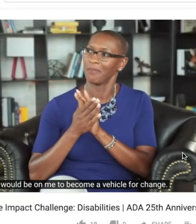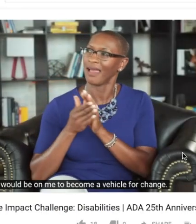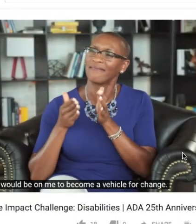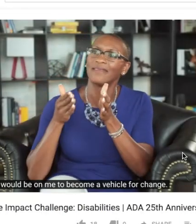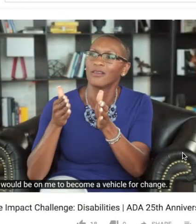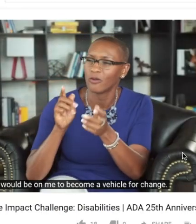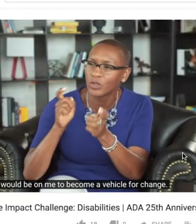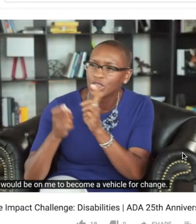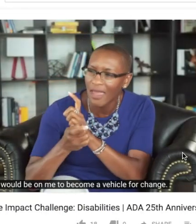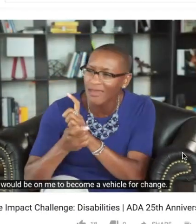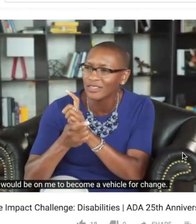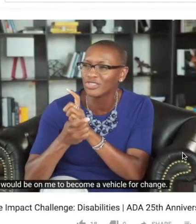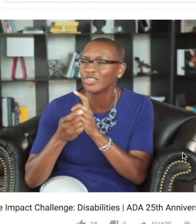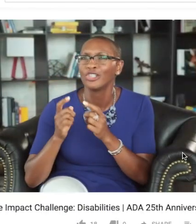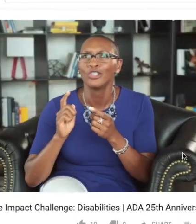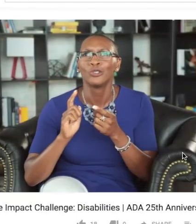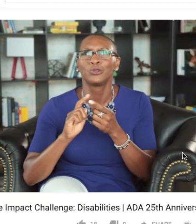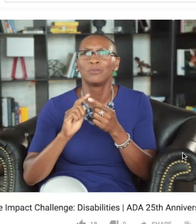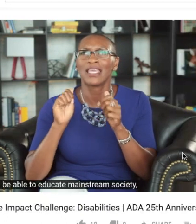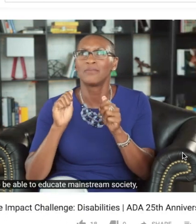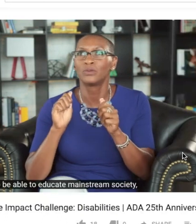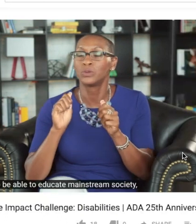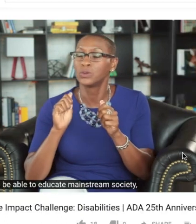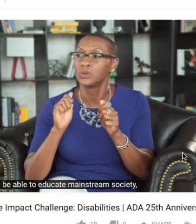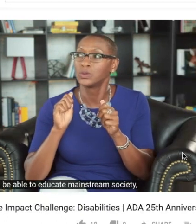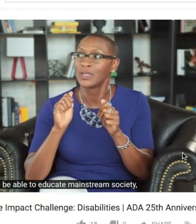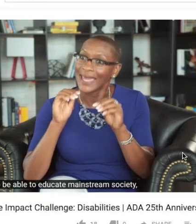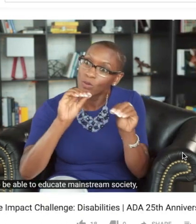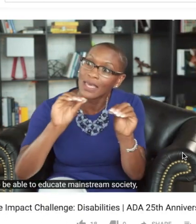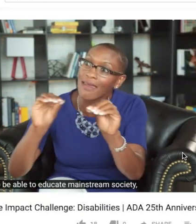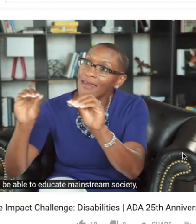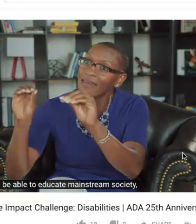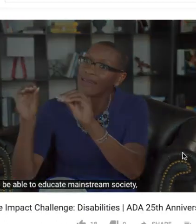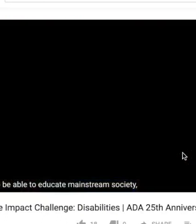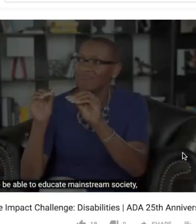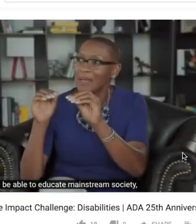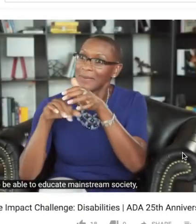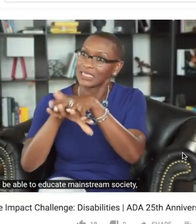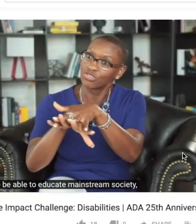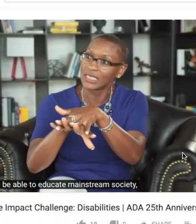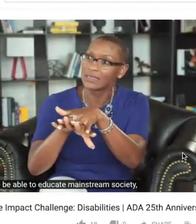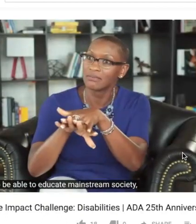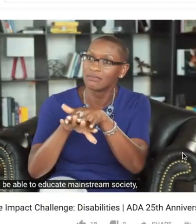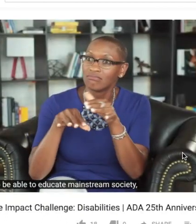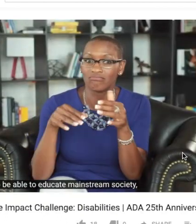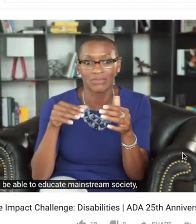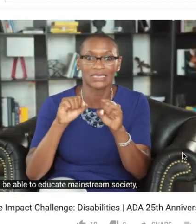me to become a vehicle for change, to be able to educate